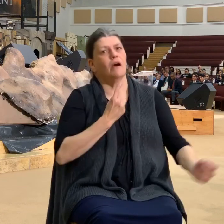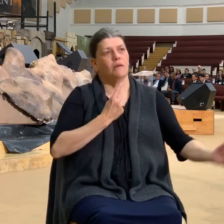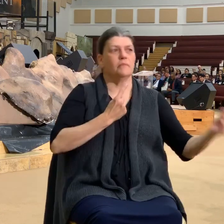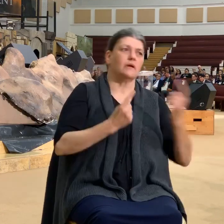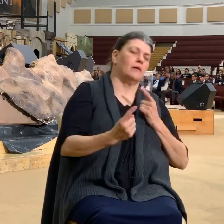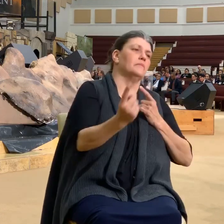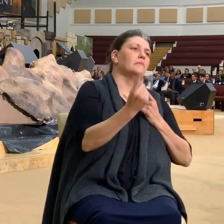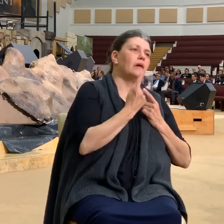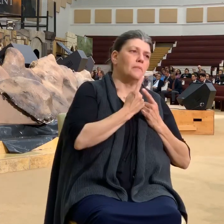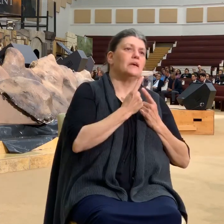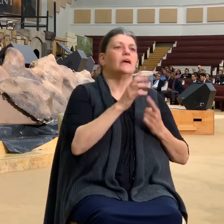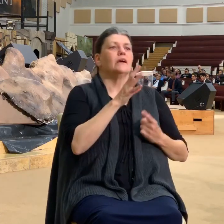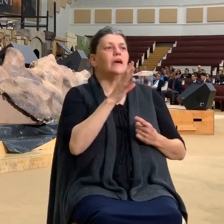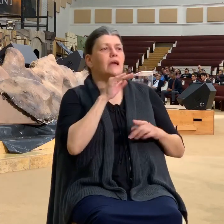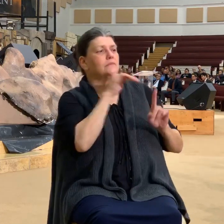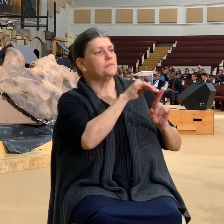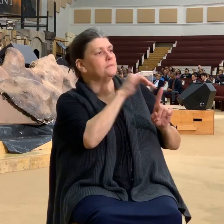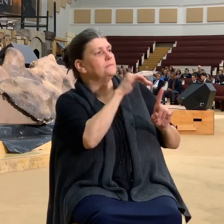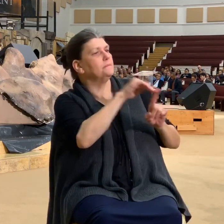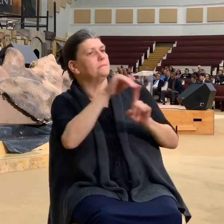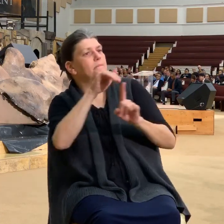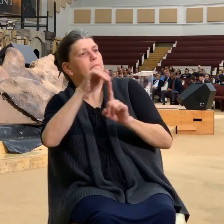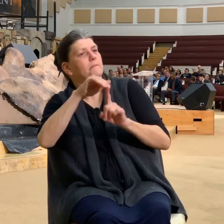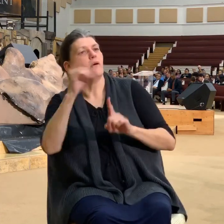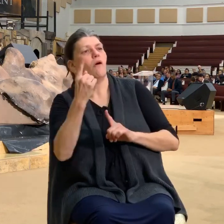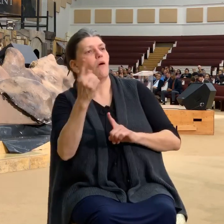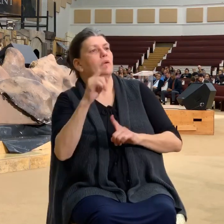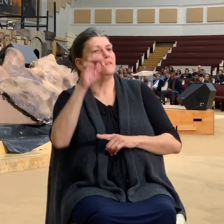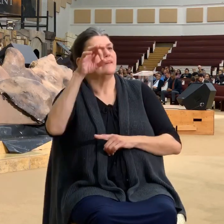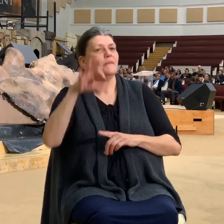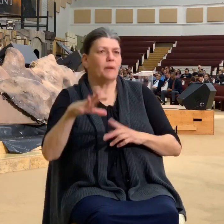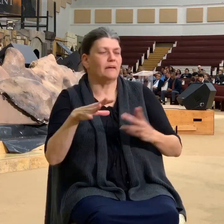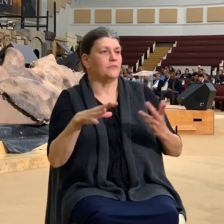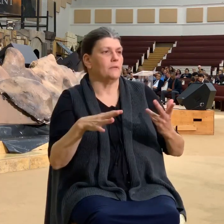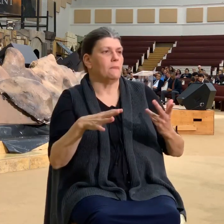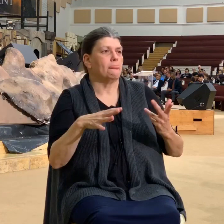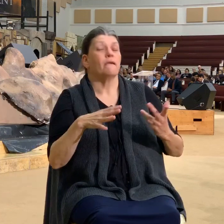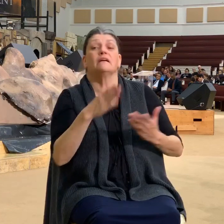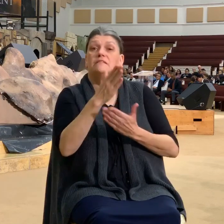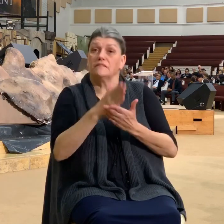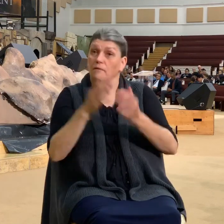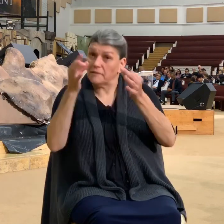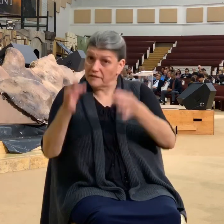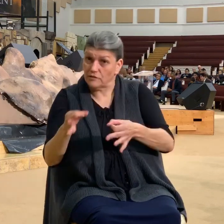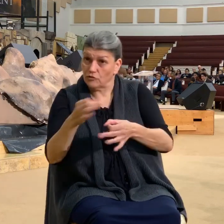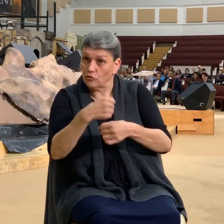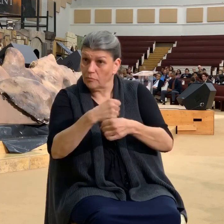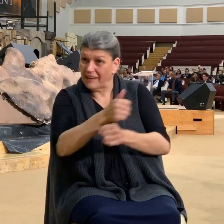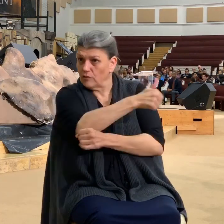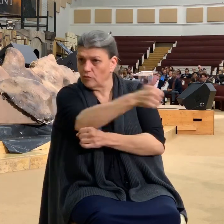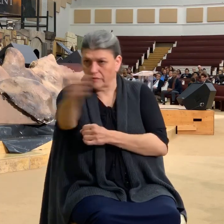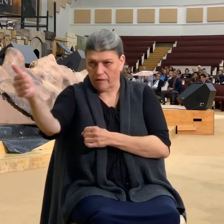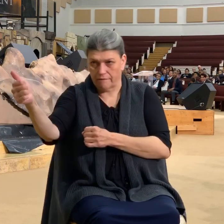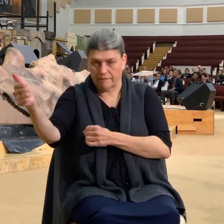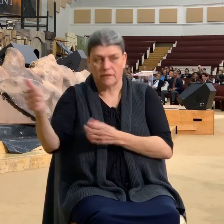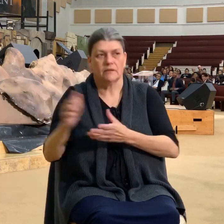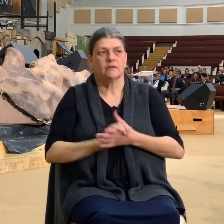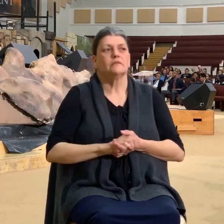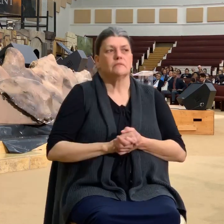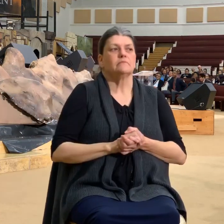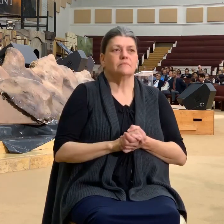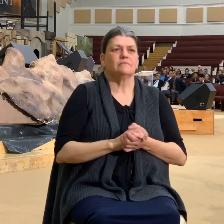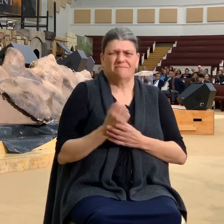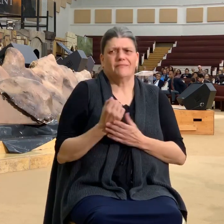or talk to him. There's decisions in life that sometimes you have to make all by yourself. Anybody know what I'm talking about?